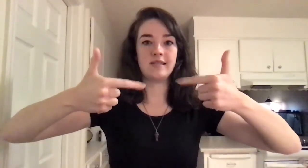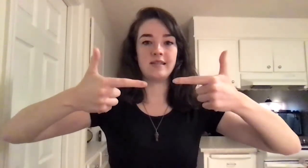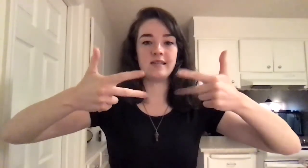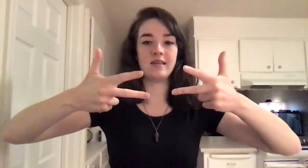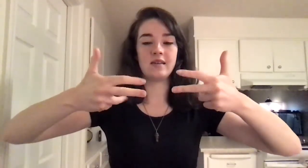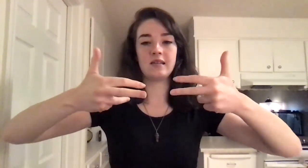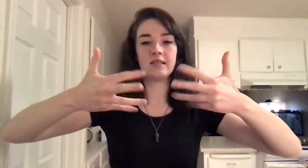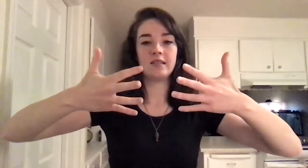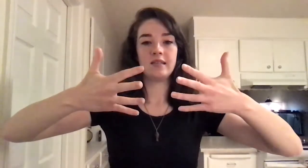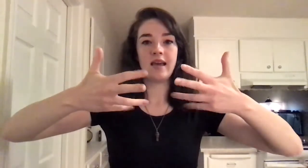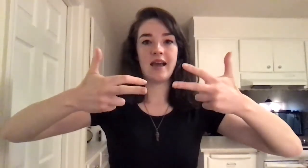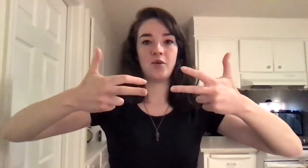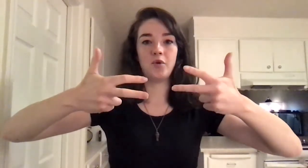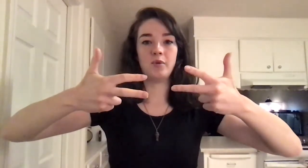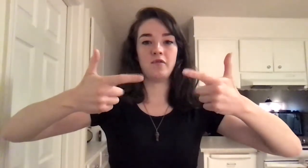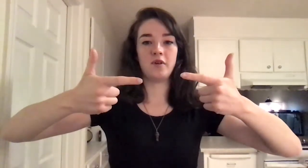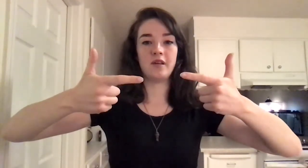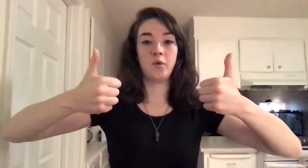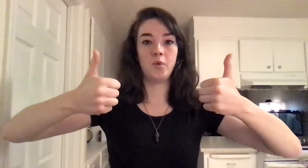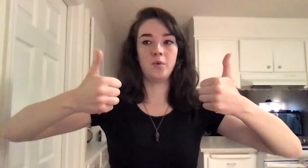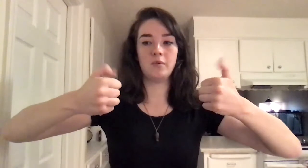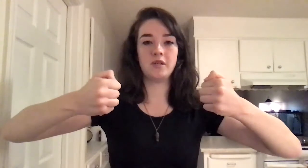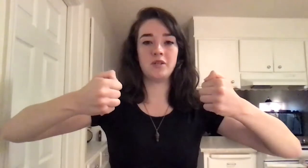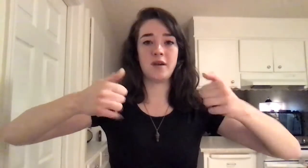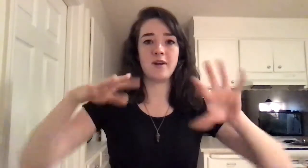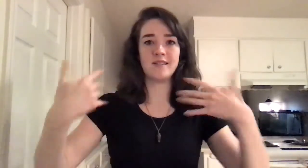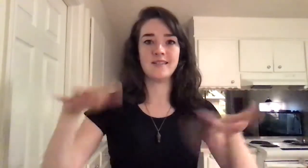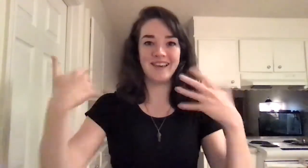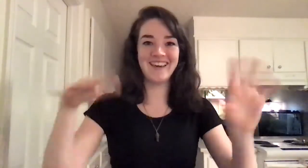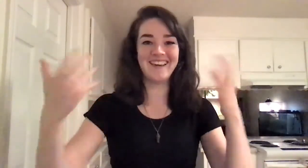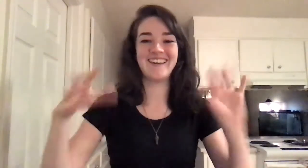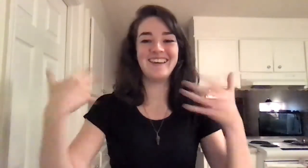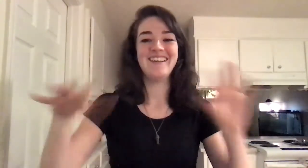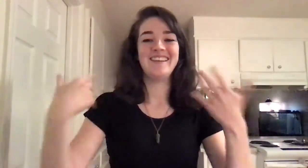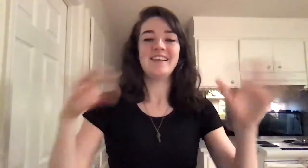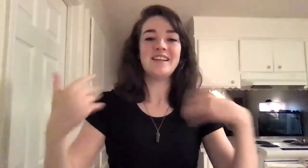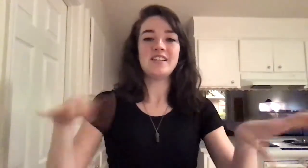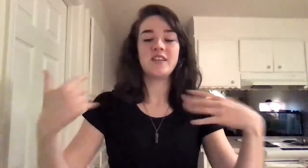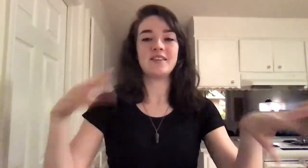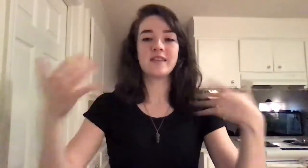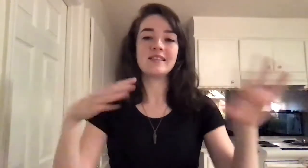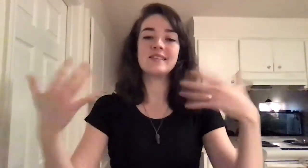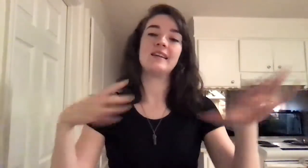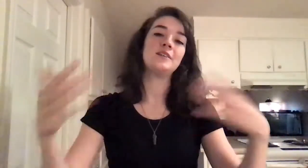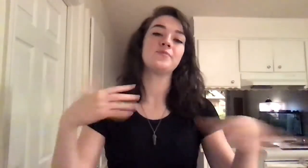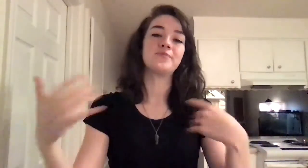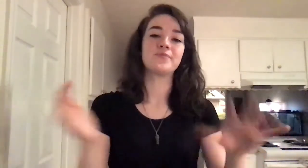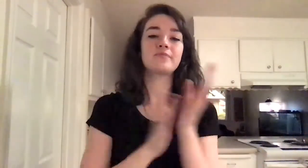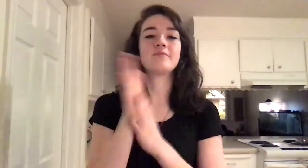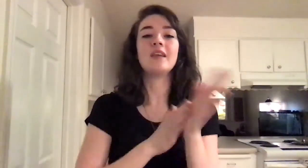teasy hand warm up for you, which you can try and practice. Shake those hands out, and let's